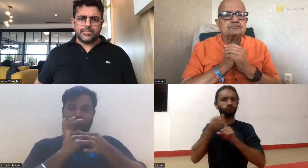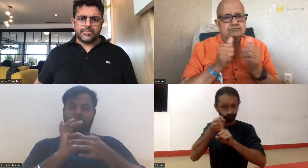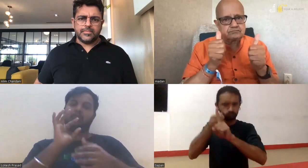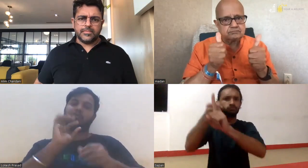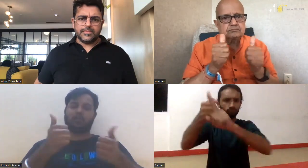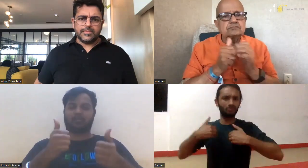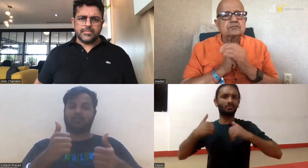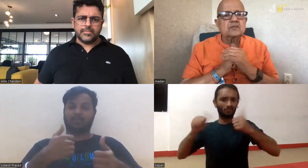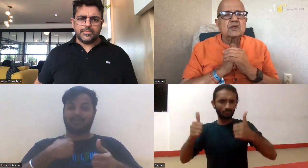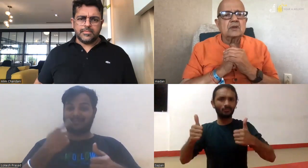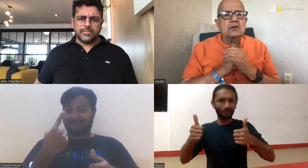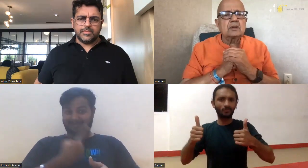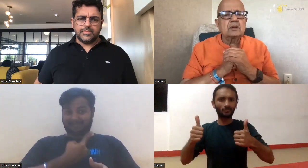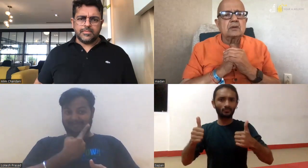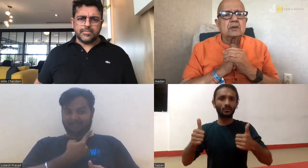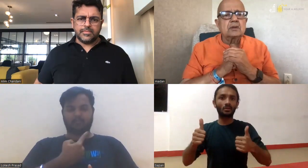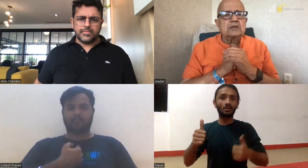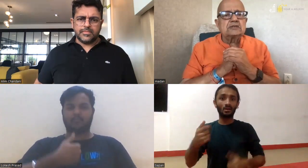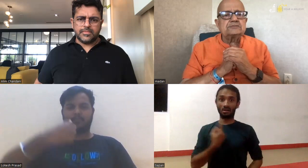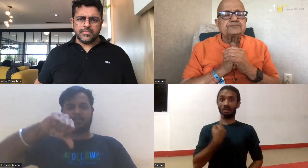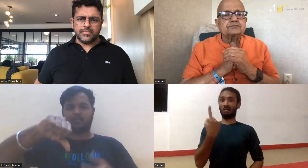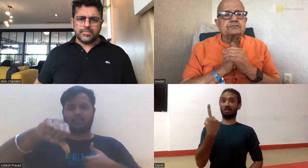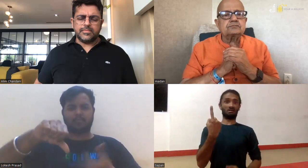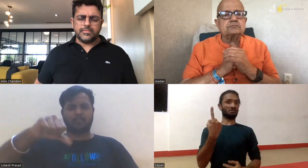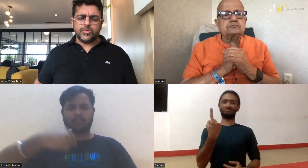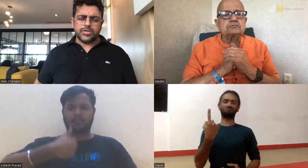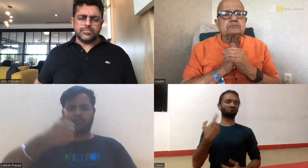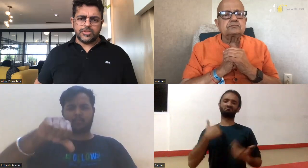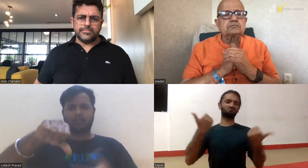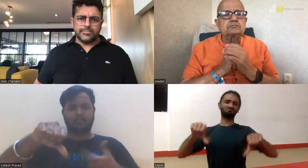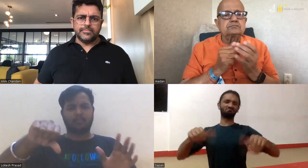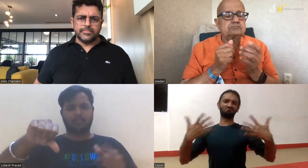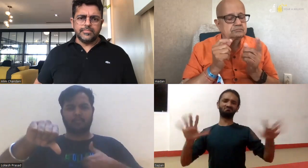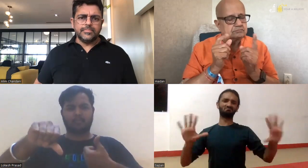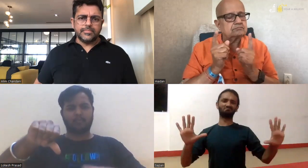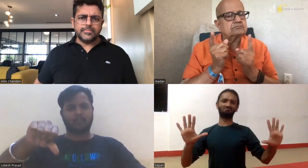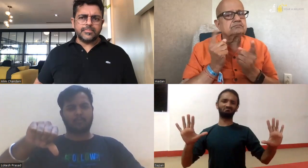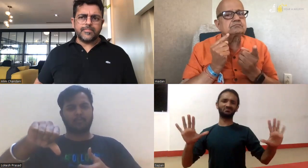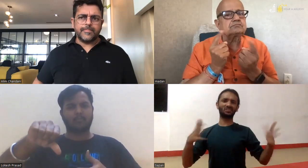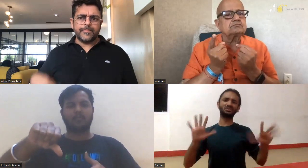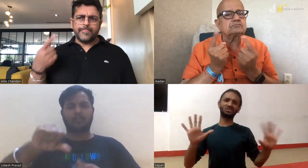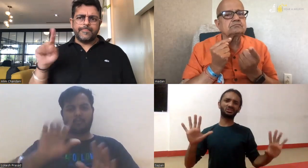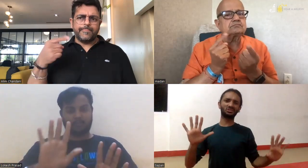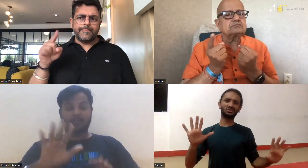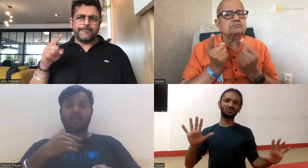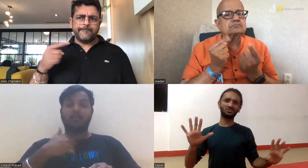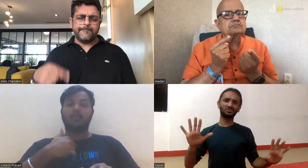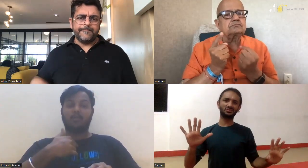yeah, first we have to, just say please. We have to request first before just attacking.